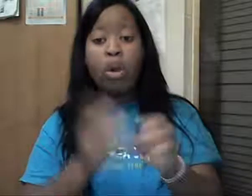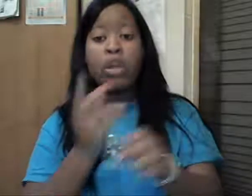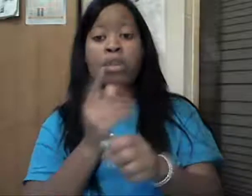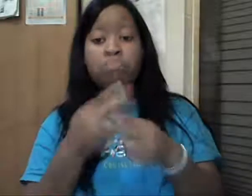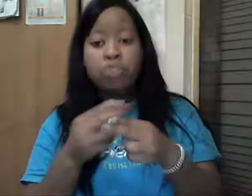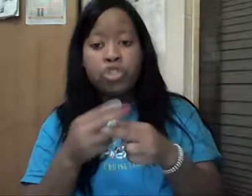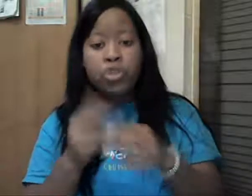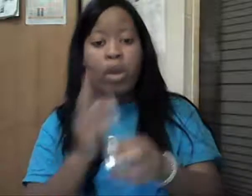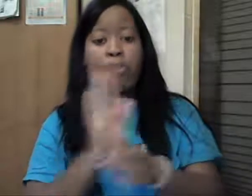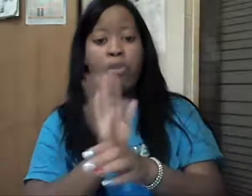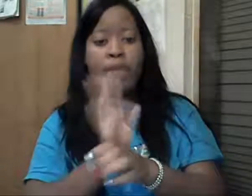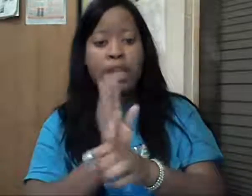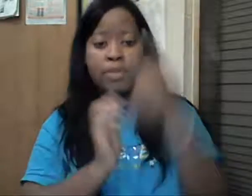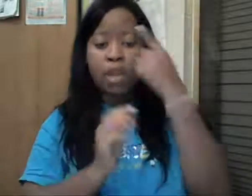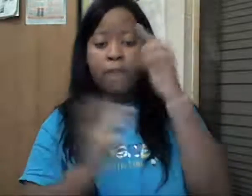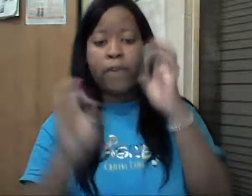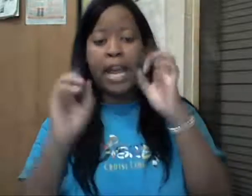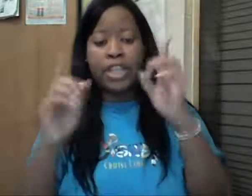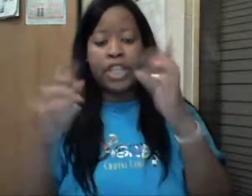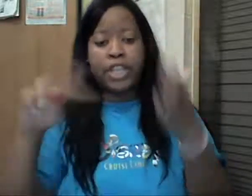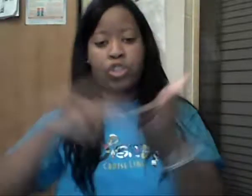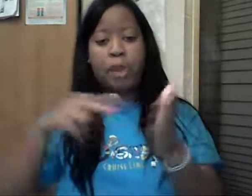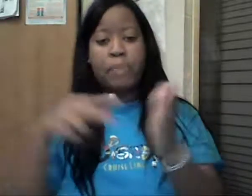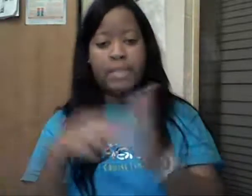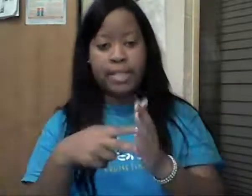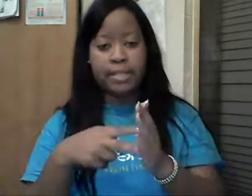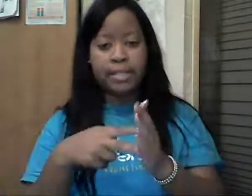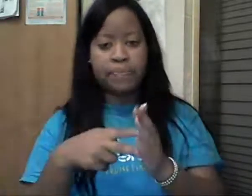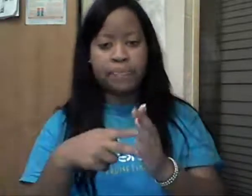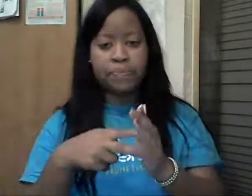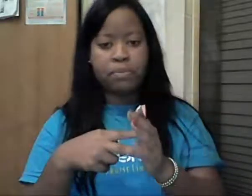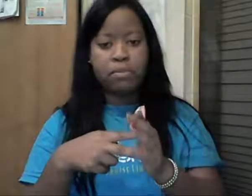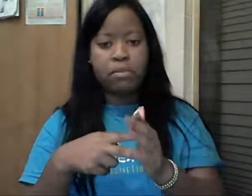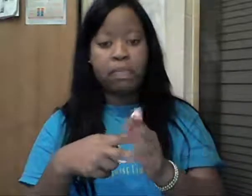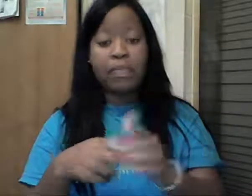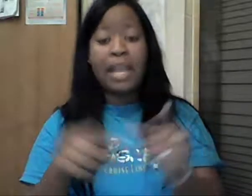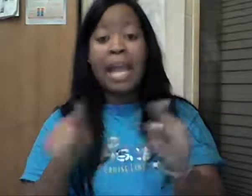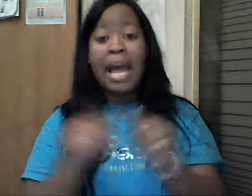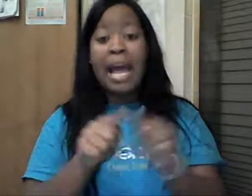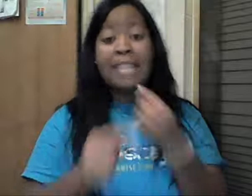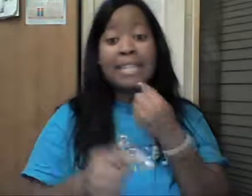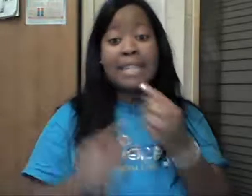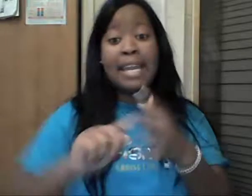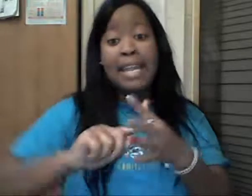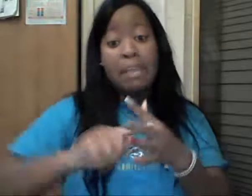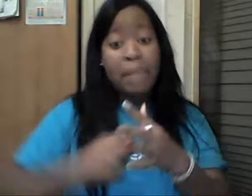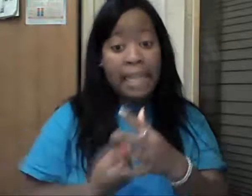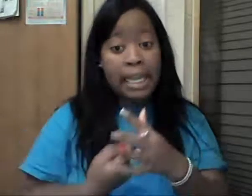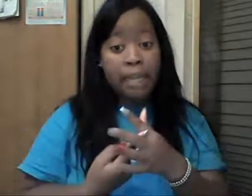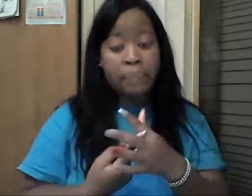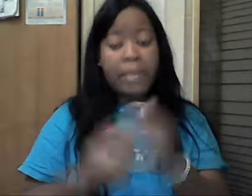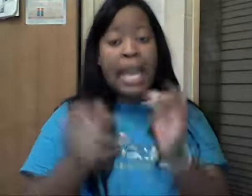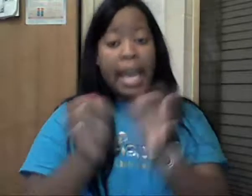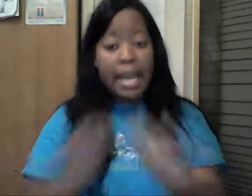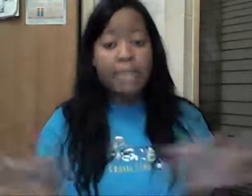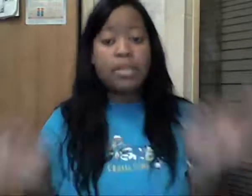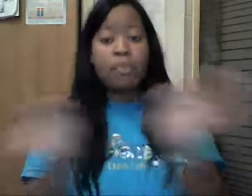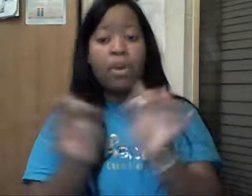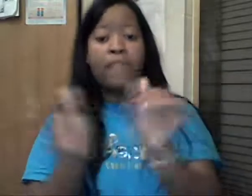or short movie clips for educational purposes. As I stated in the beginning, it is important